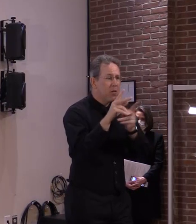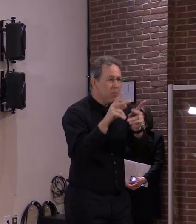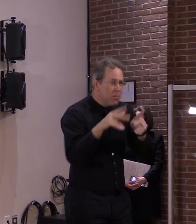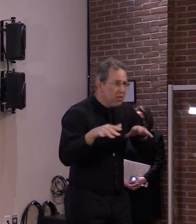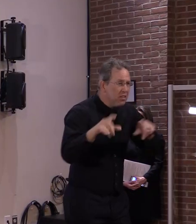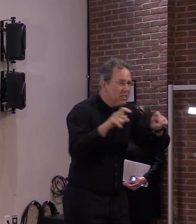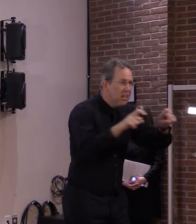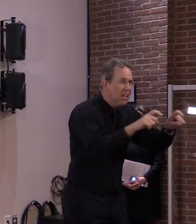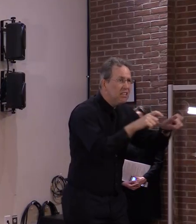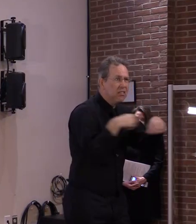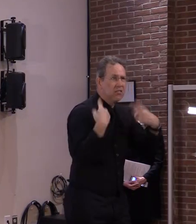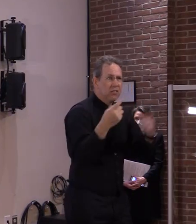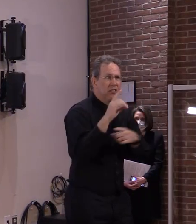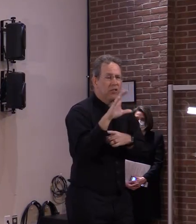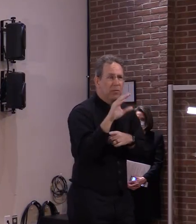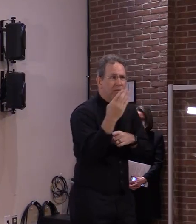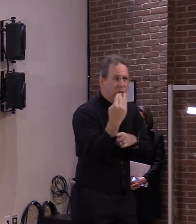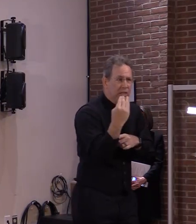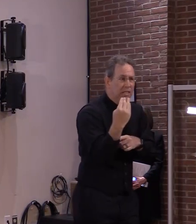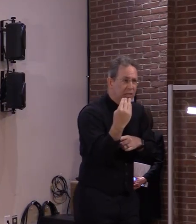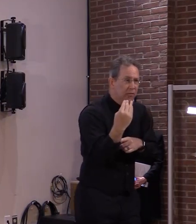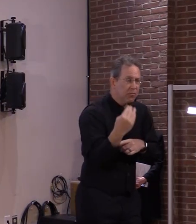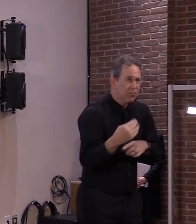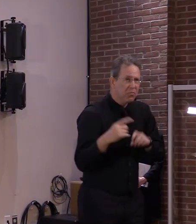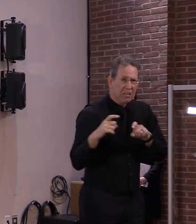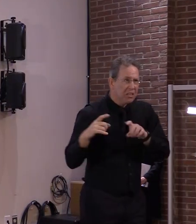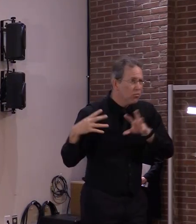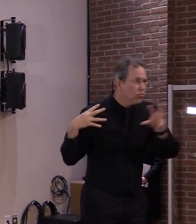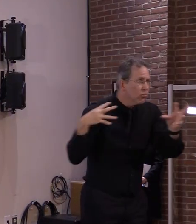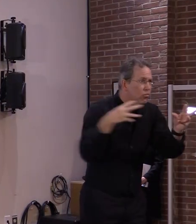time frame, CDC received